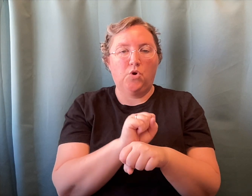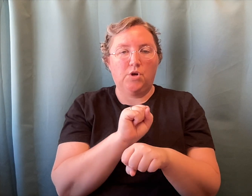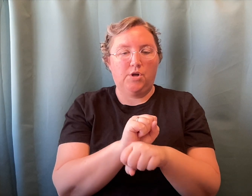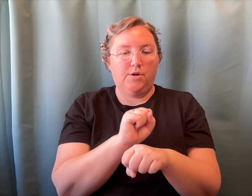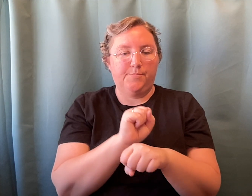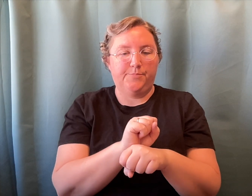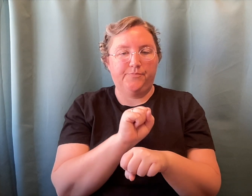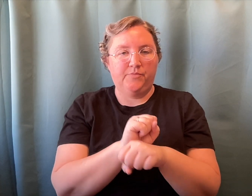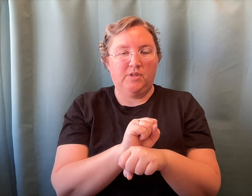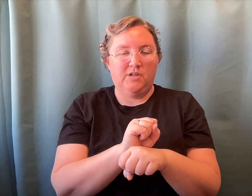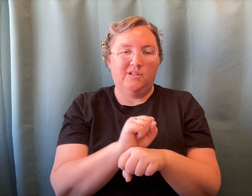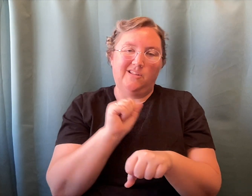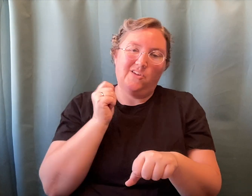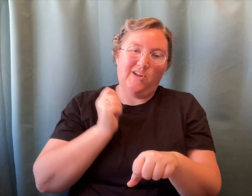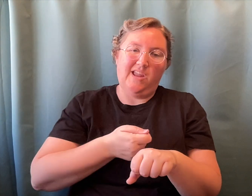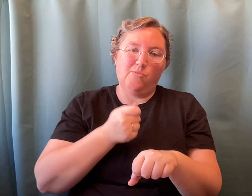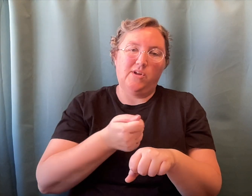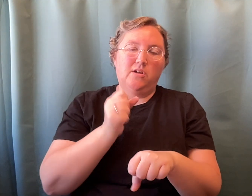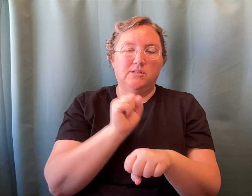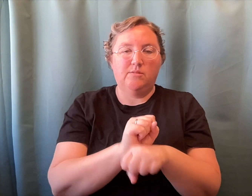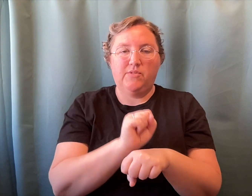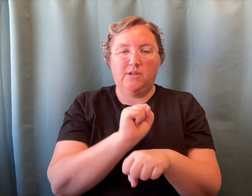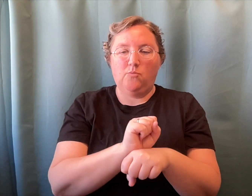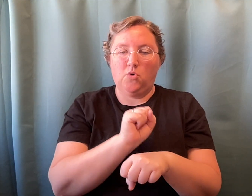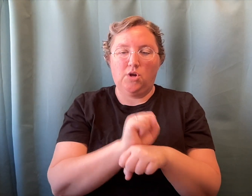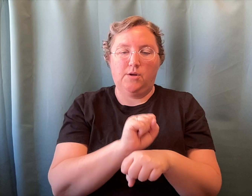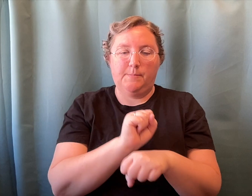work. You're hammering on something, work.